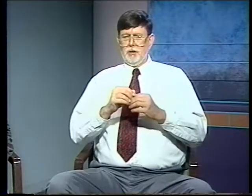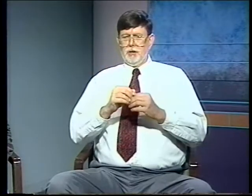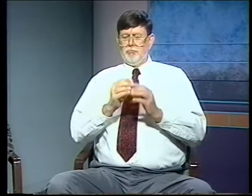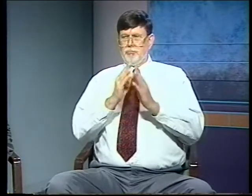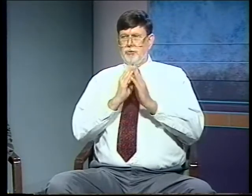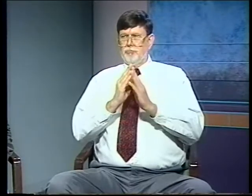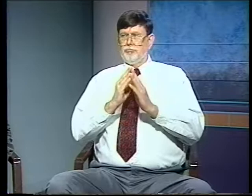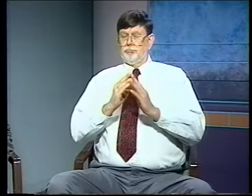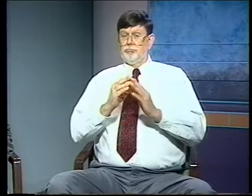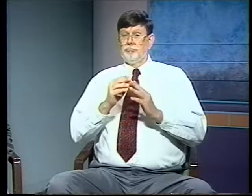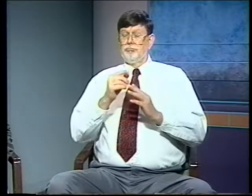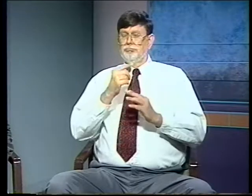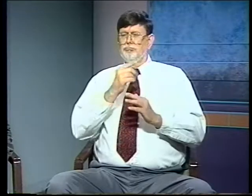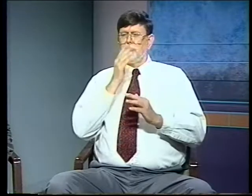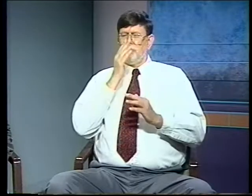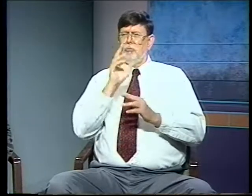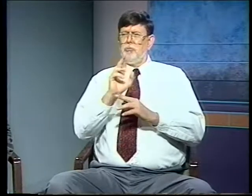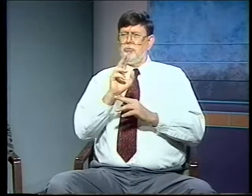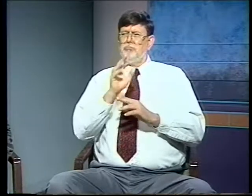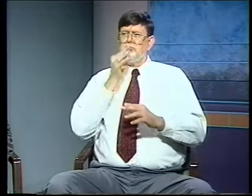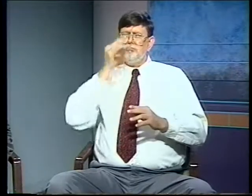and he was offering a prayer,